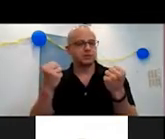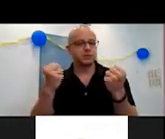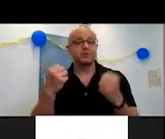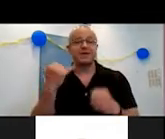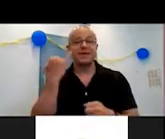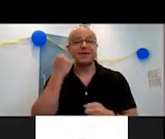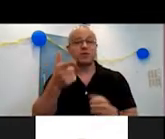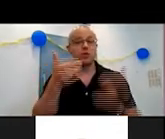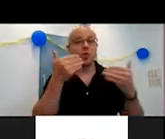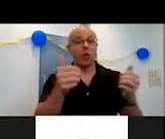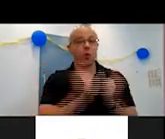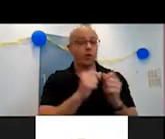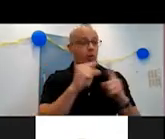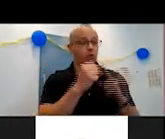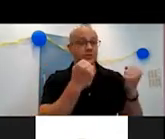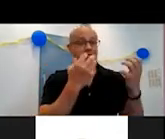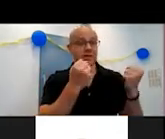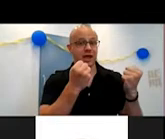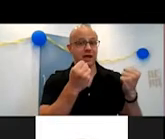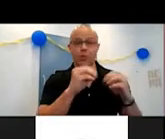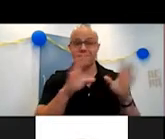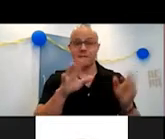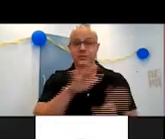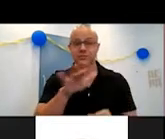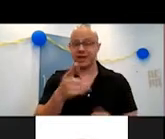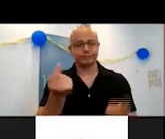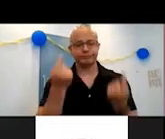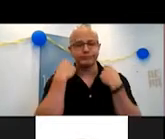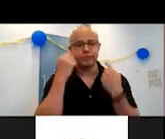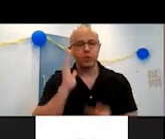more natural in terms of the signing if you do it every day.